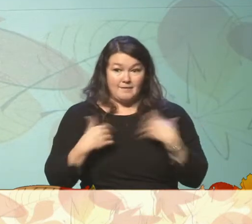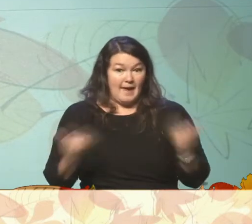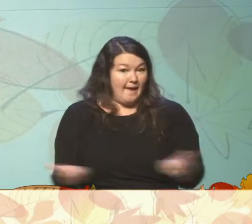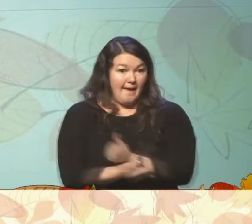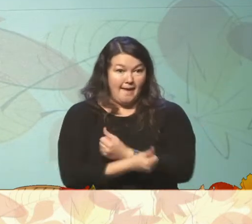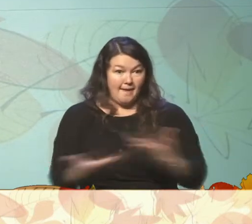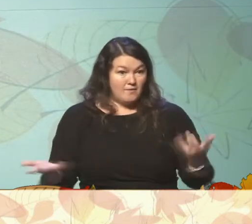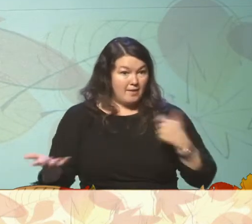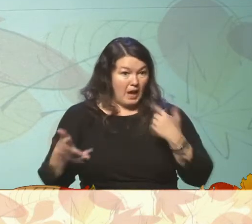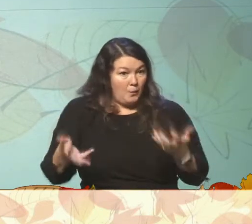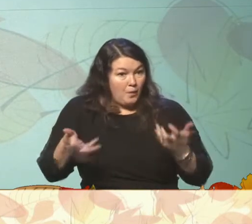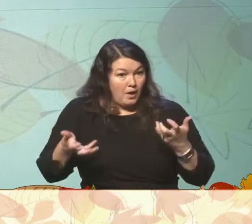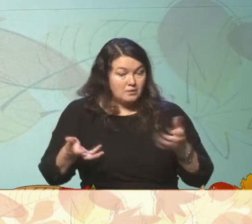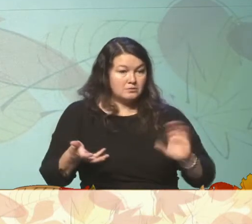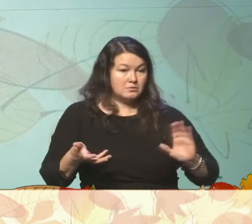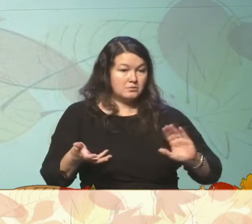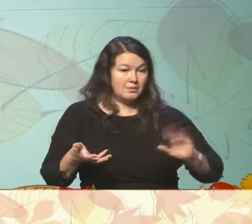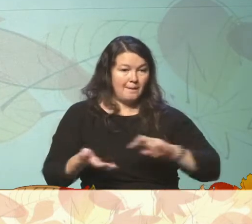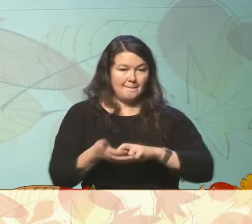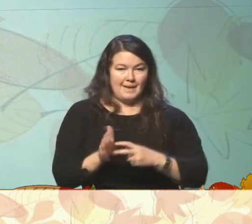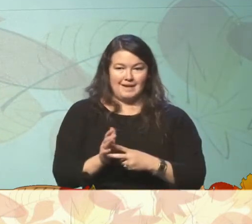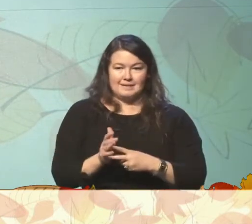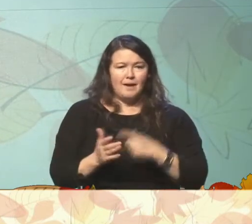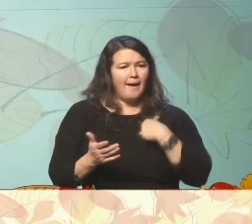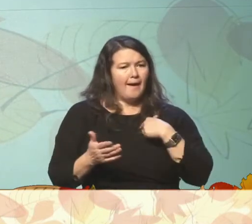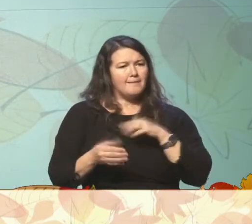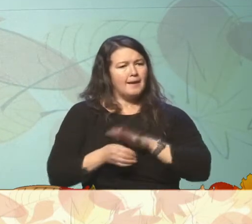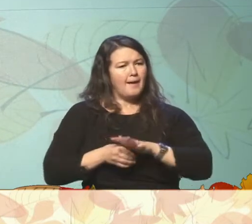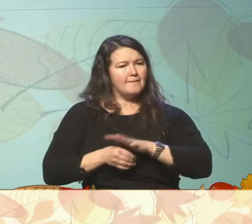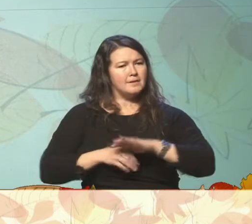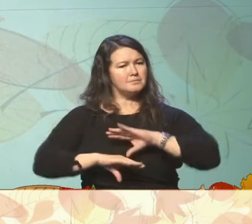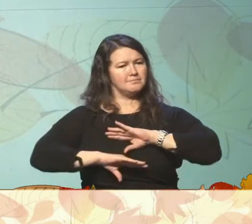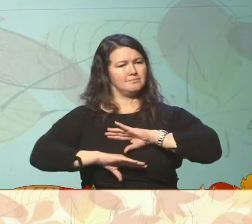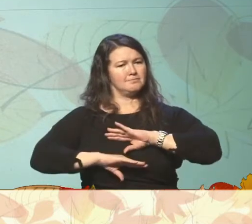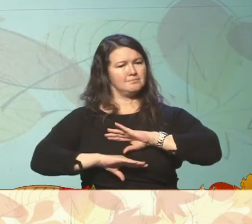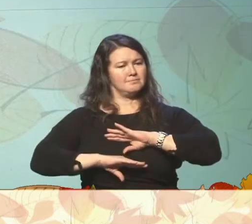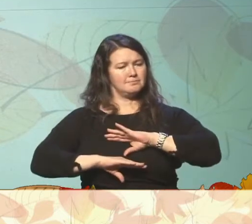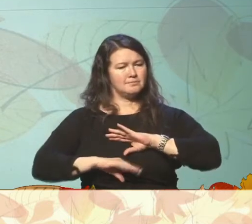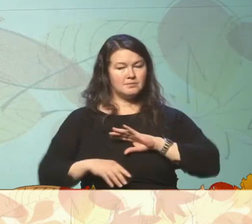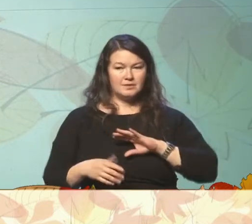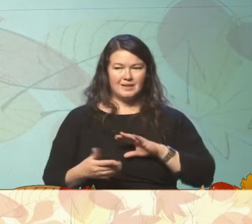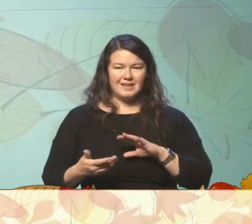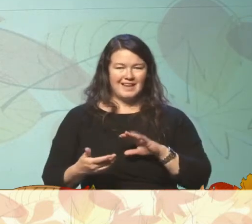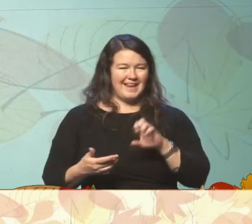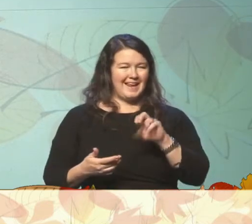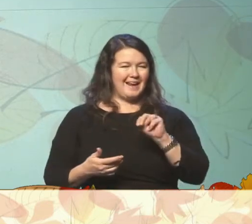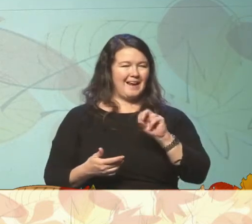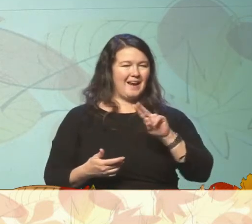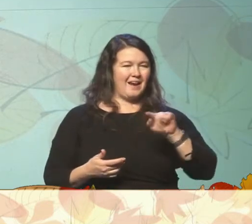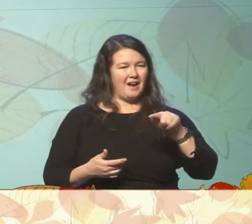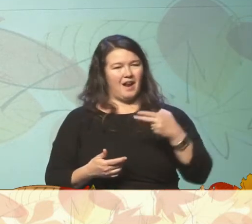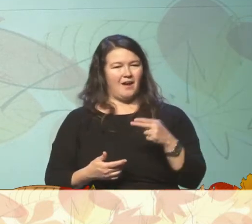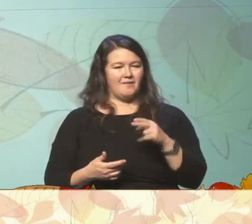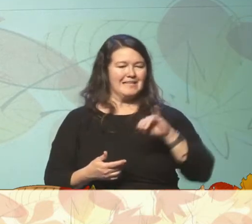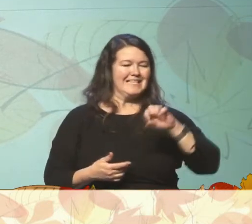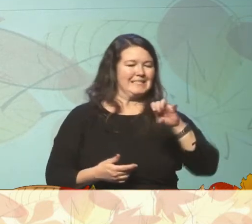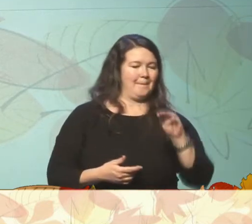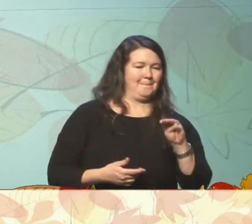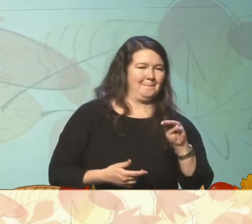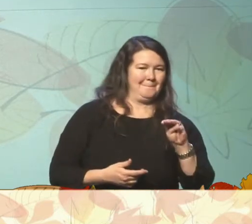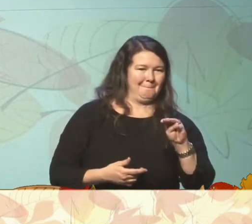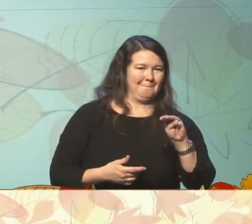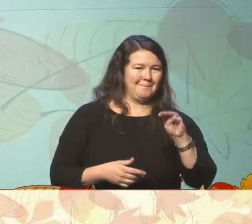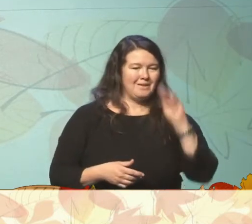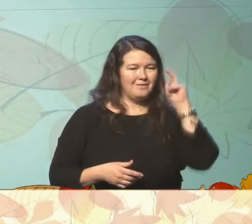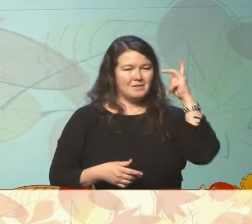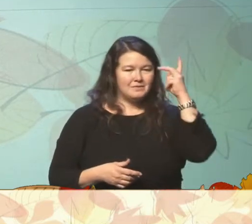wanted. It just means I have enough. And you'll hear me talk about enoughism. I think that's the vision of the writers of the